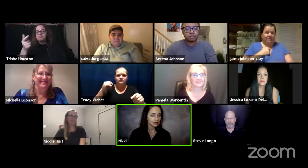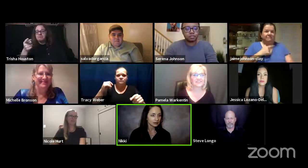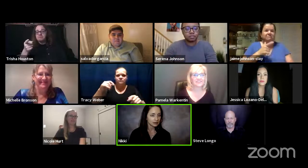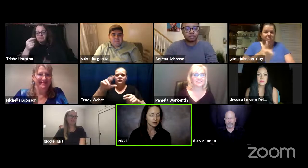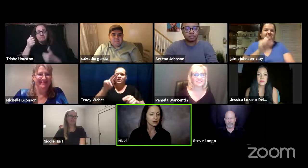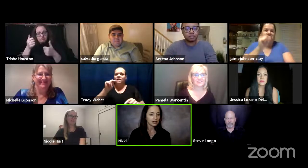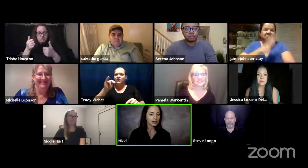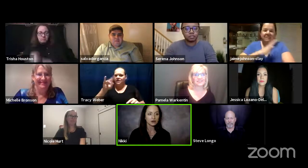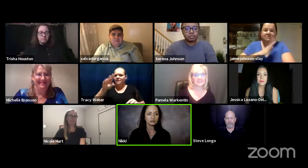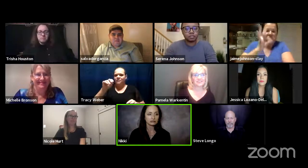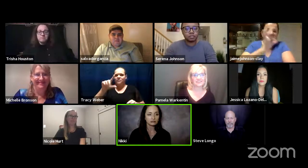Nicole can go.